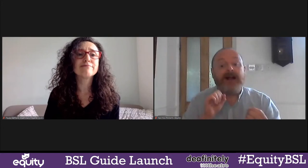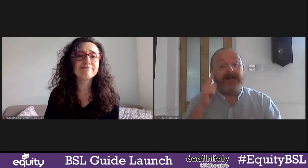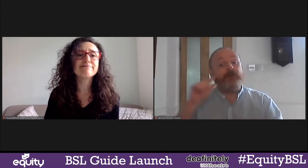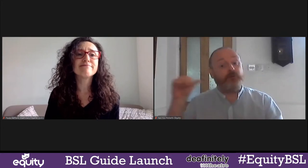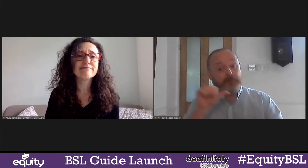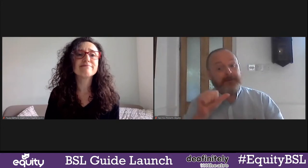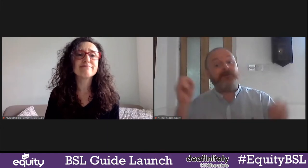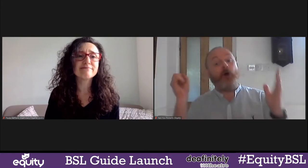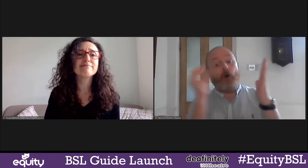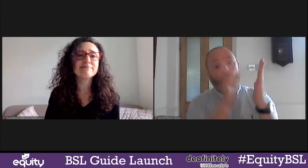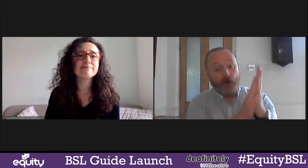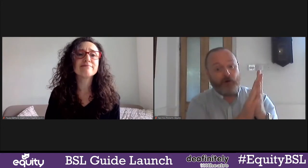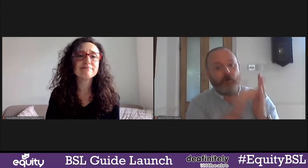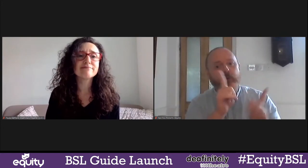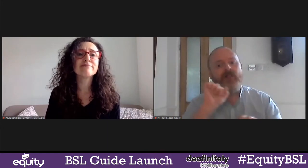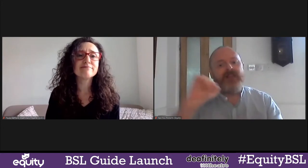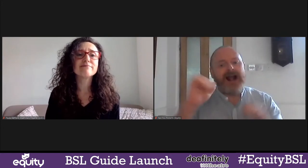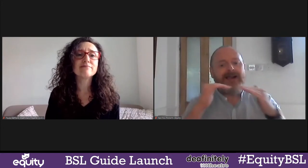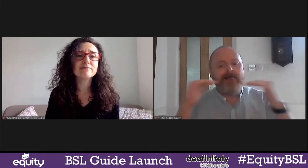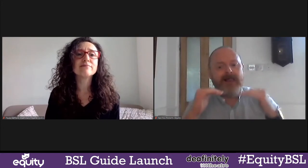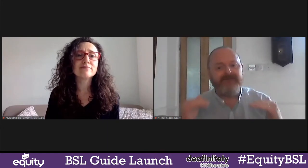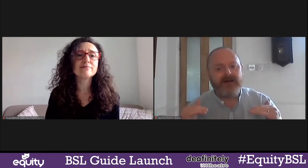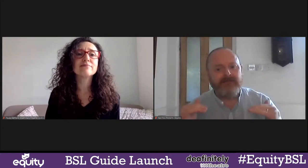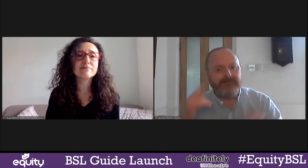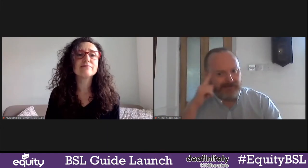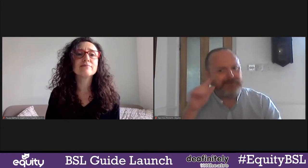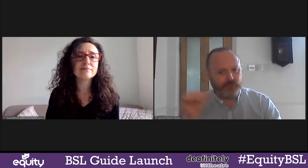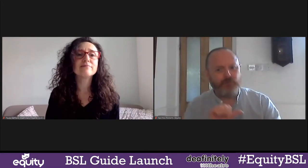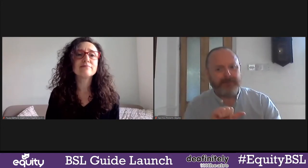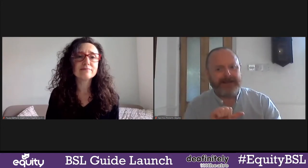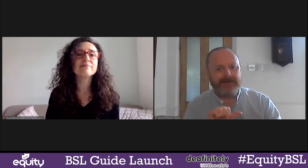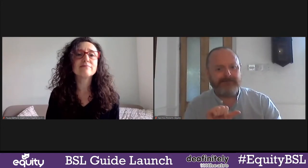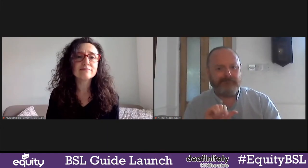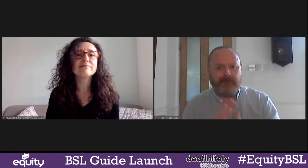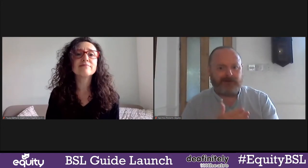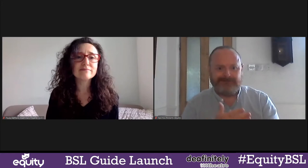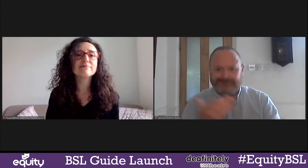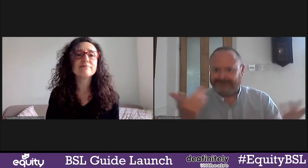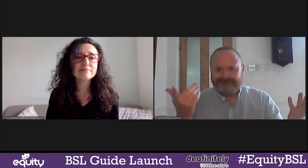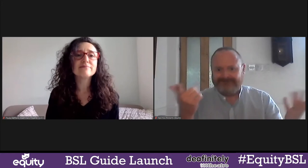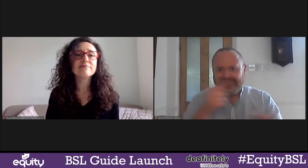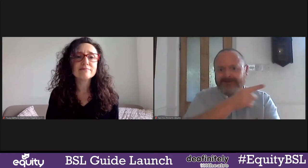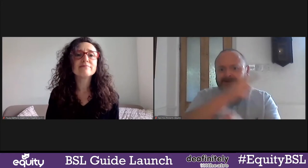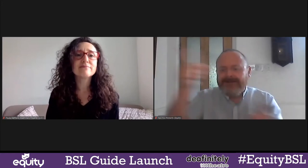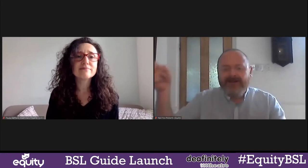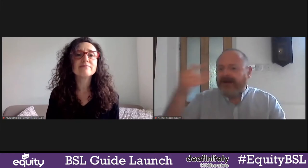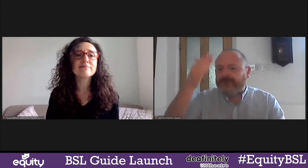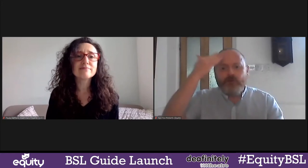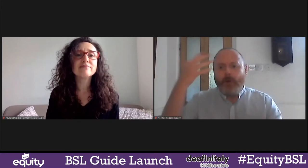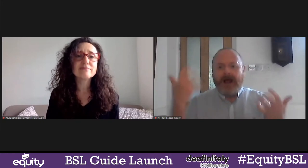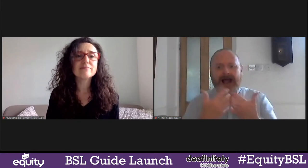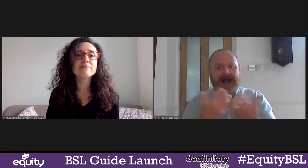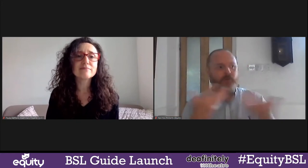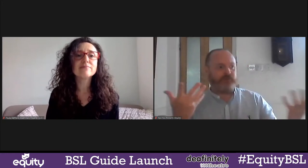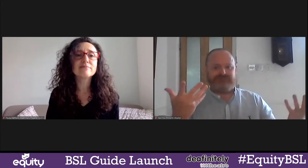And it's something that we can talk about in more detail in the future. And I think absolutely levels of BSL should be on people's